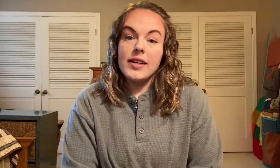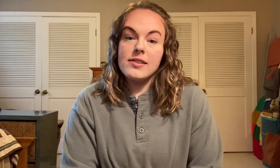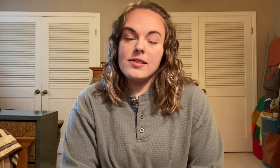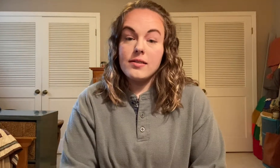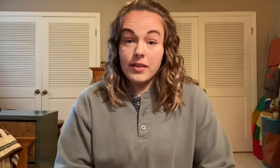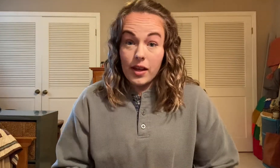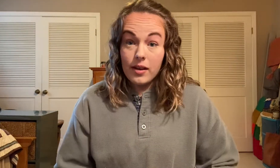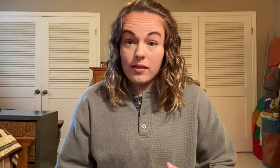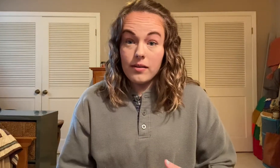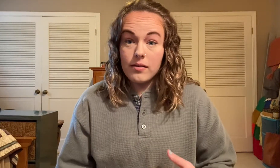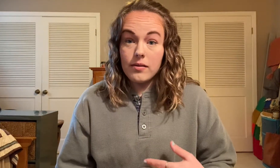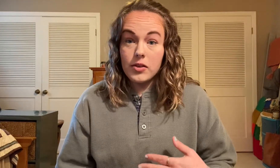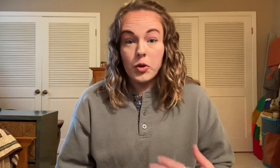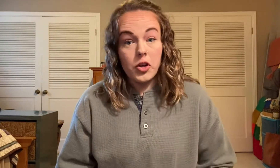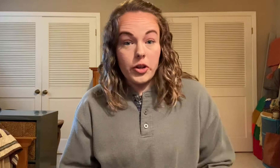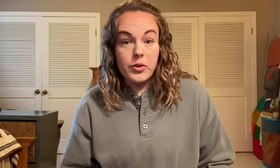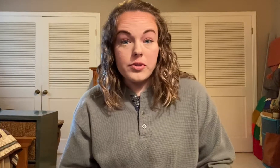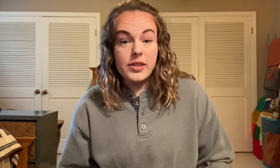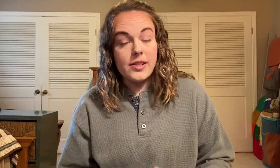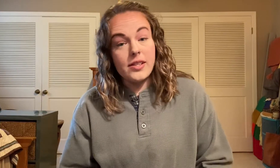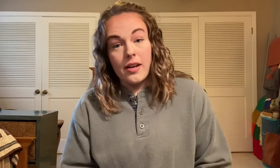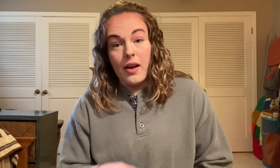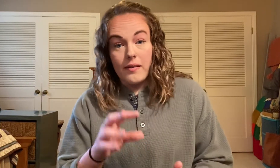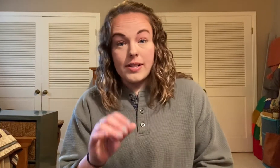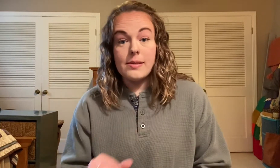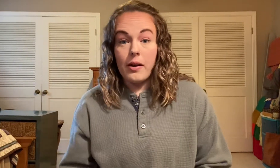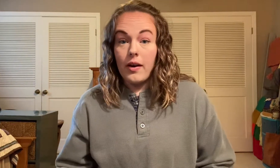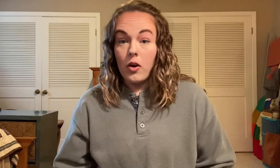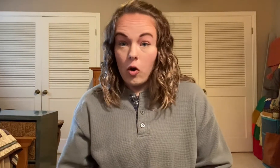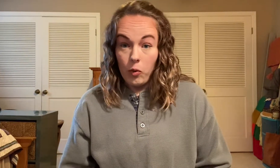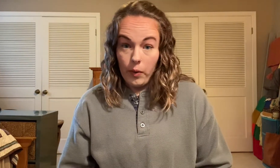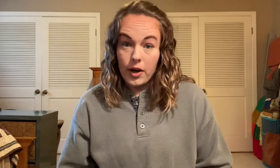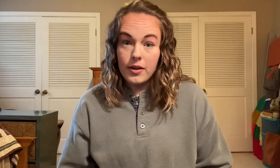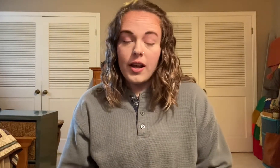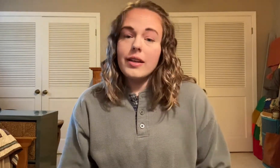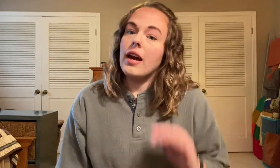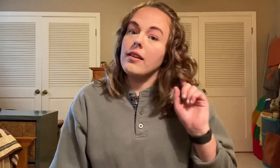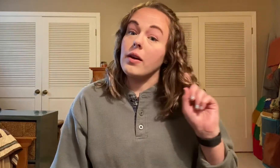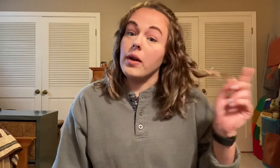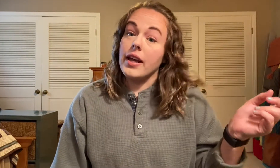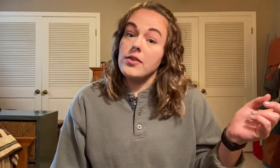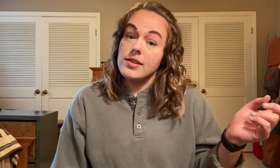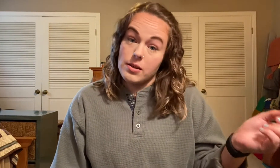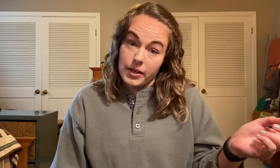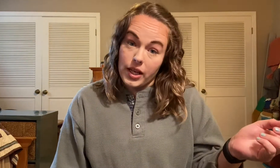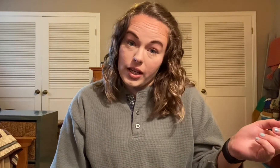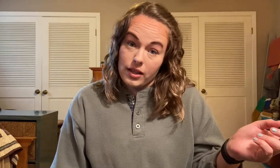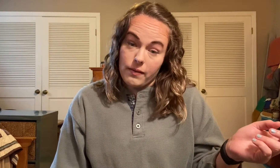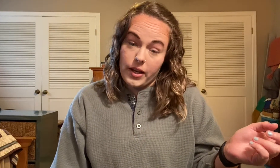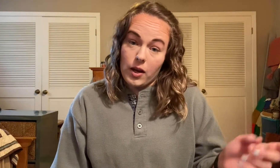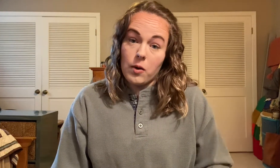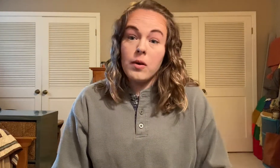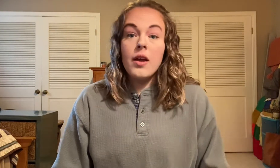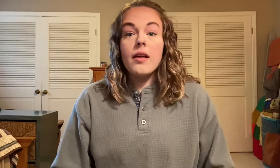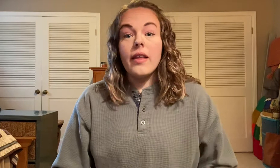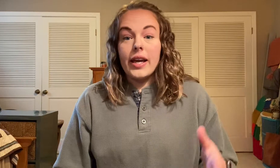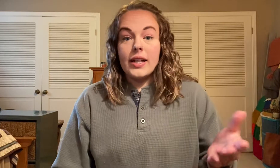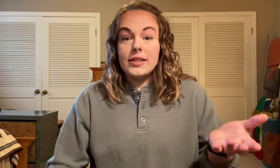signs that you could use instead of having to spell out a whole word. Kind of like what I used in the beginning of the video. Like I